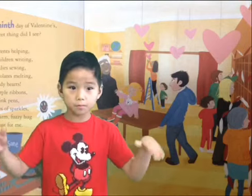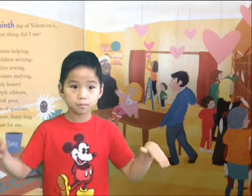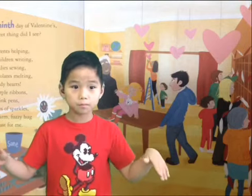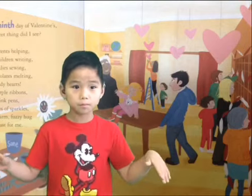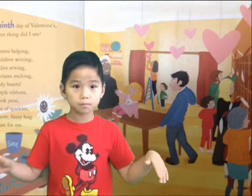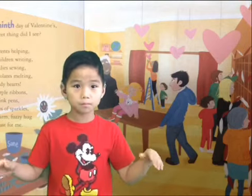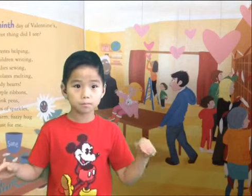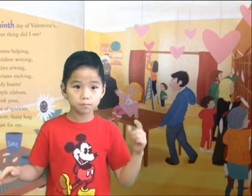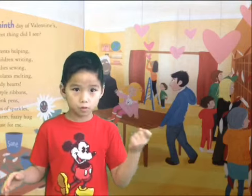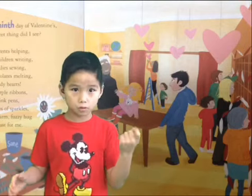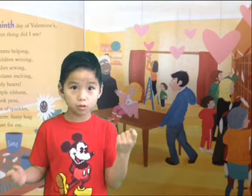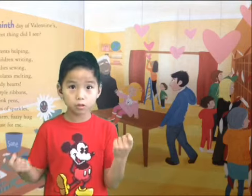writing,